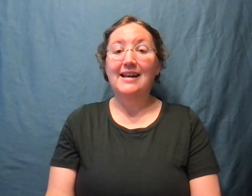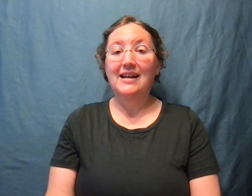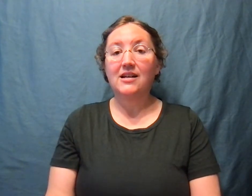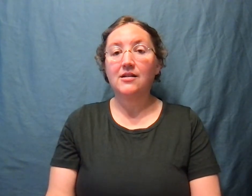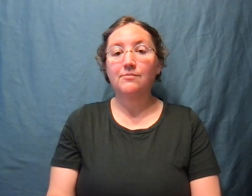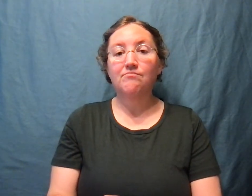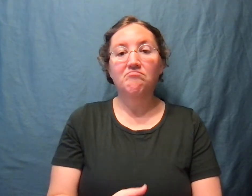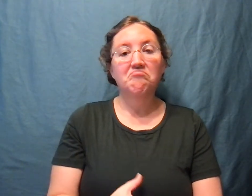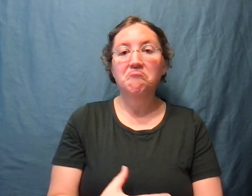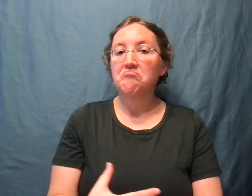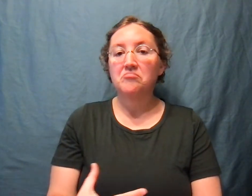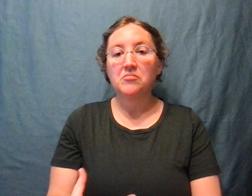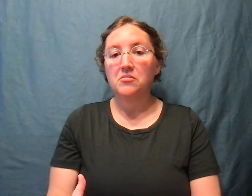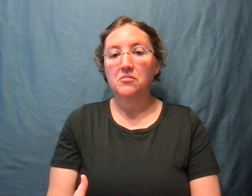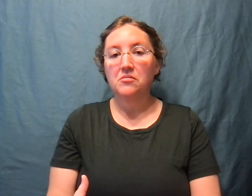getting